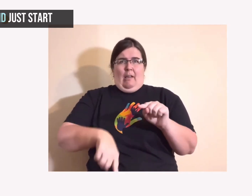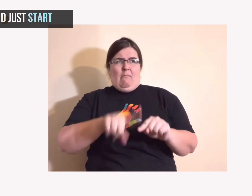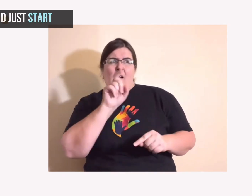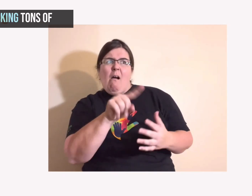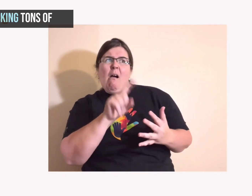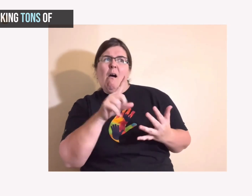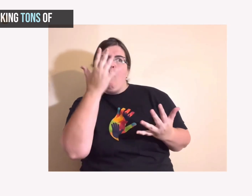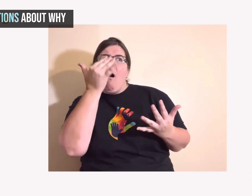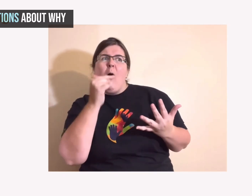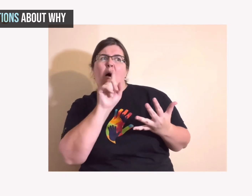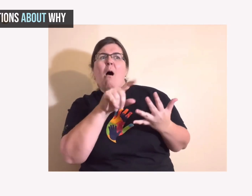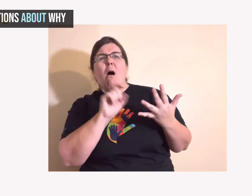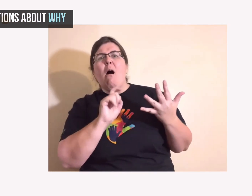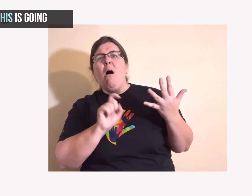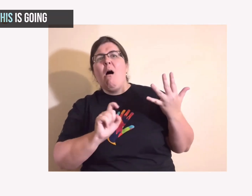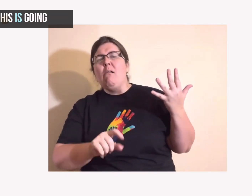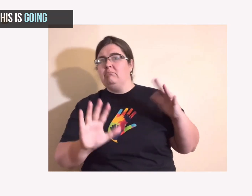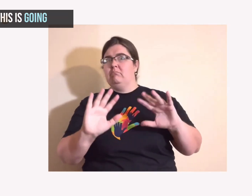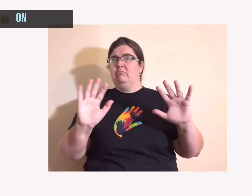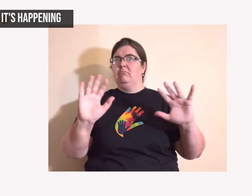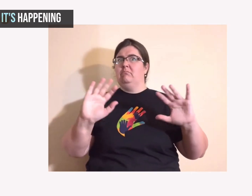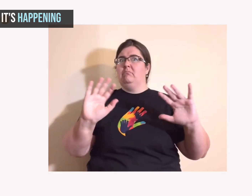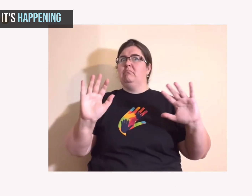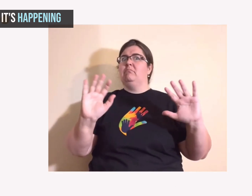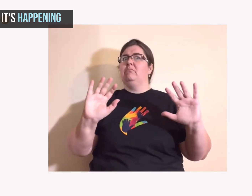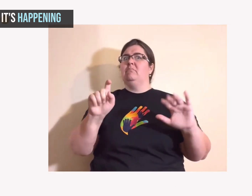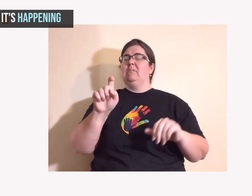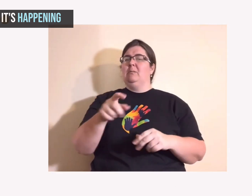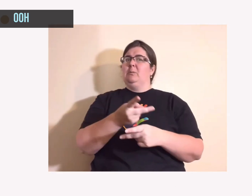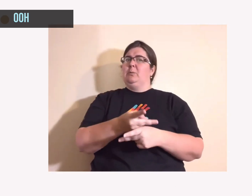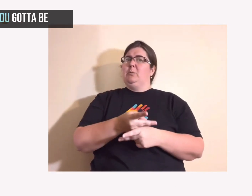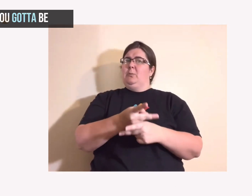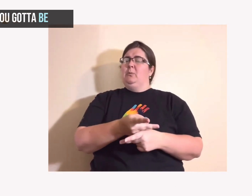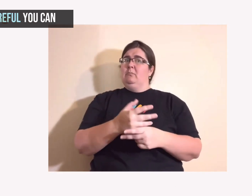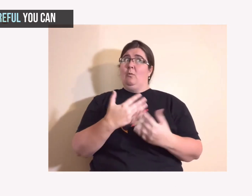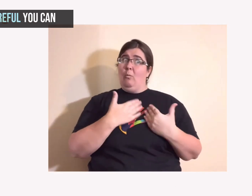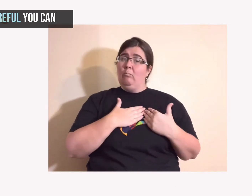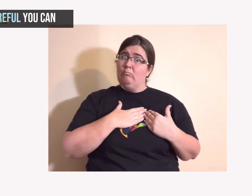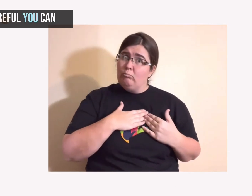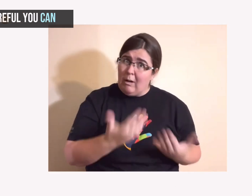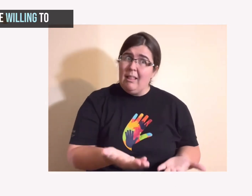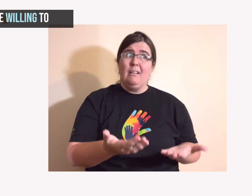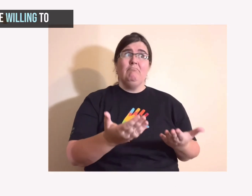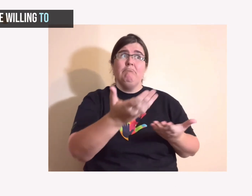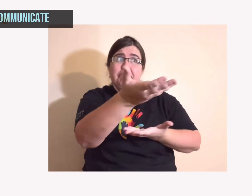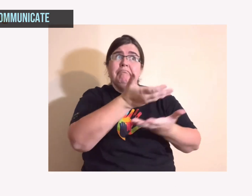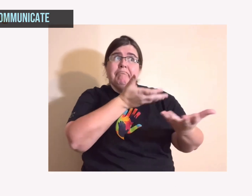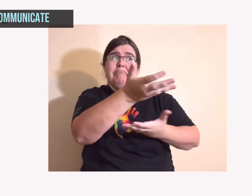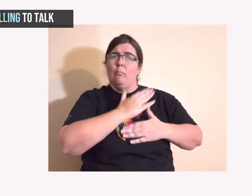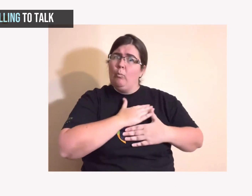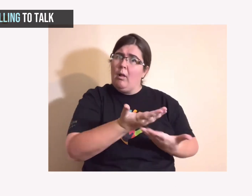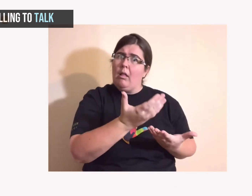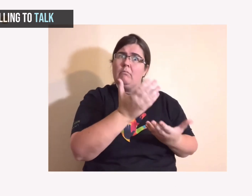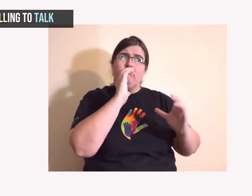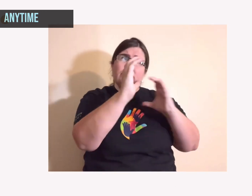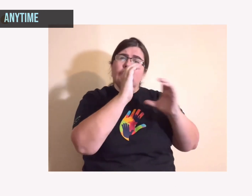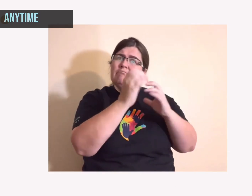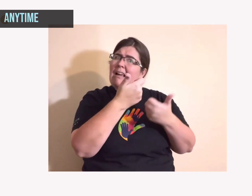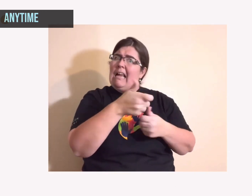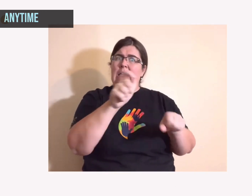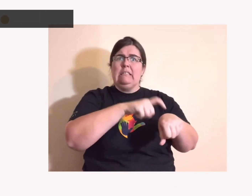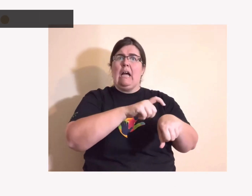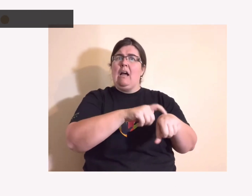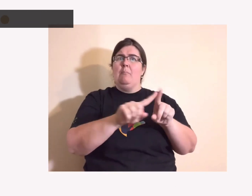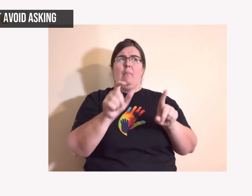someone and just start asking tons of questions about why this is going on, why it's happening, you got to be careful. You can be willing to communicate, willing to talk